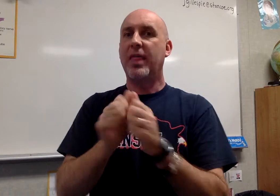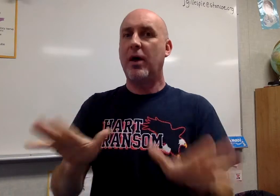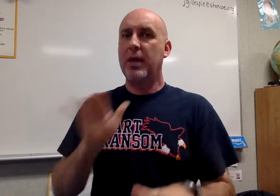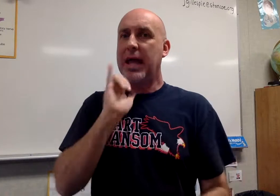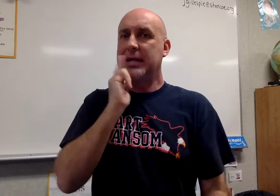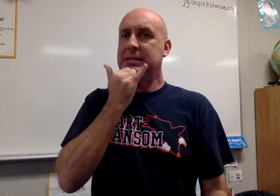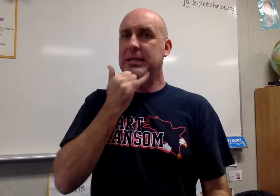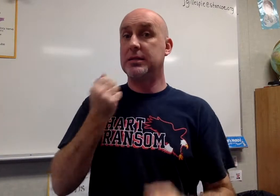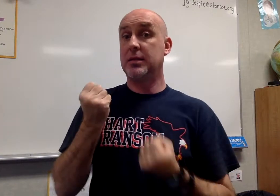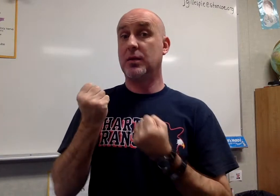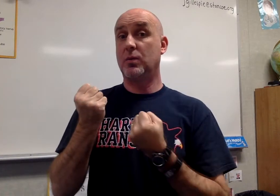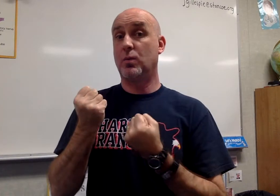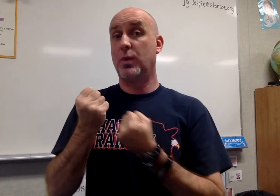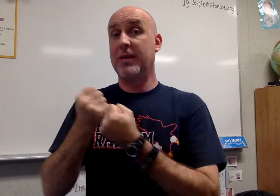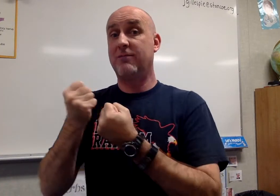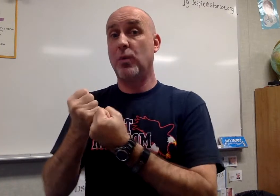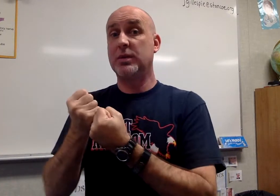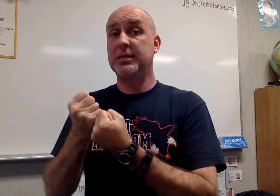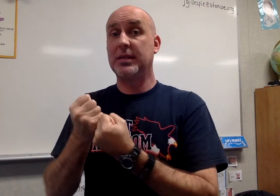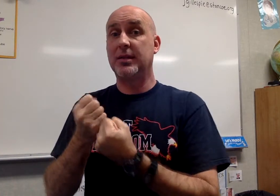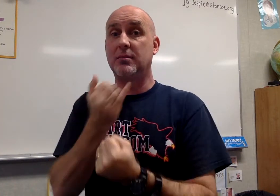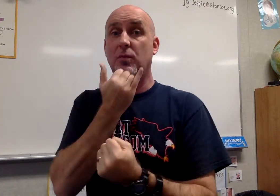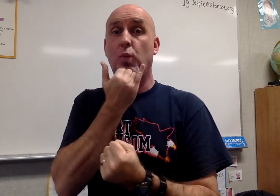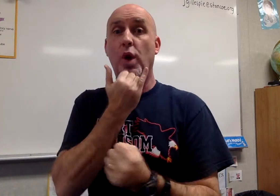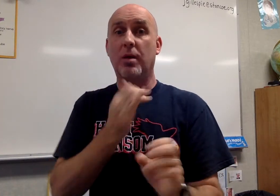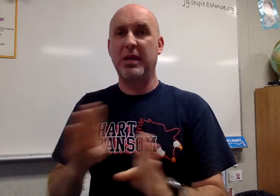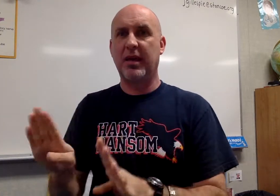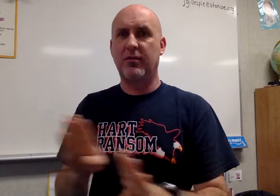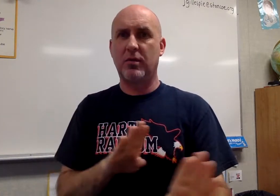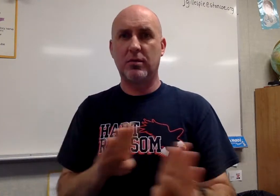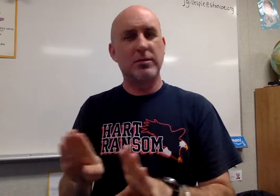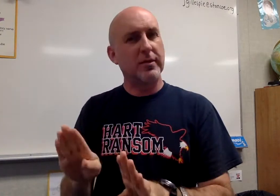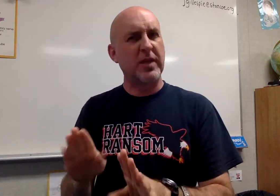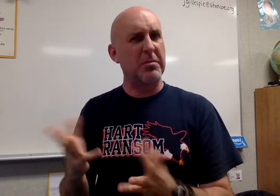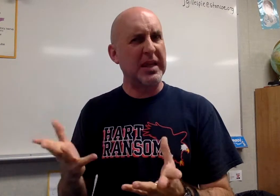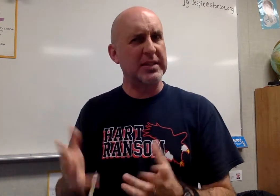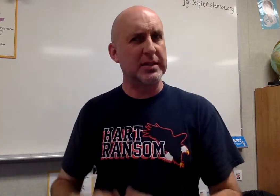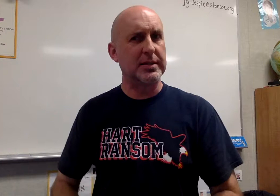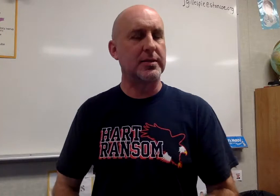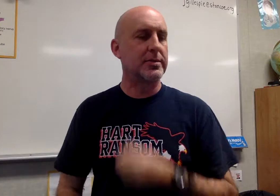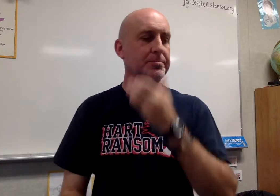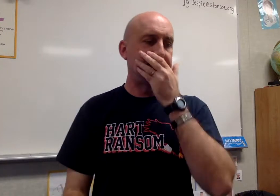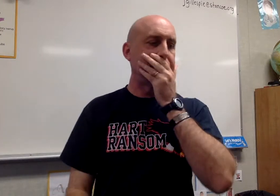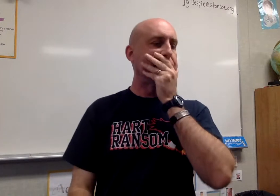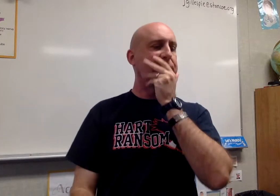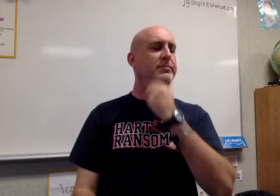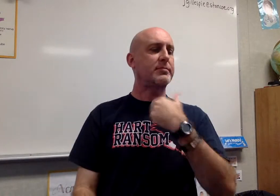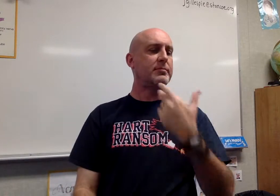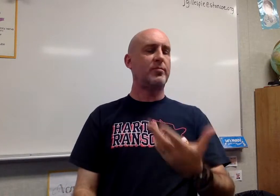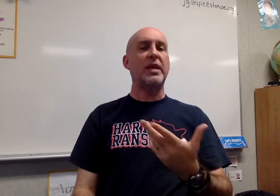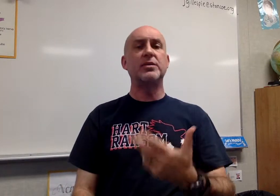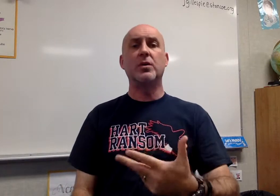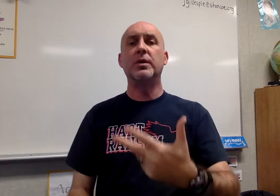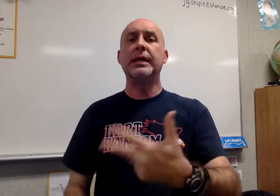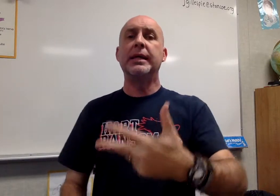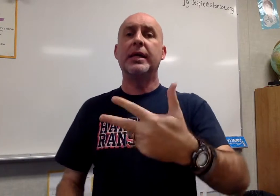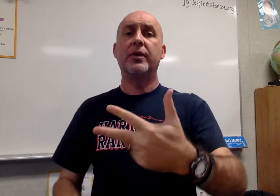without accidentally reinforcing wrong behavior, if that makes any sense. So here are